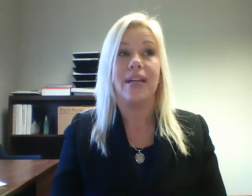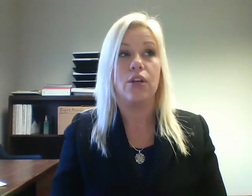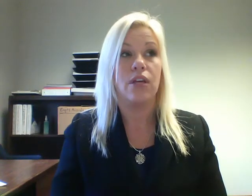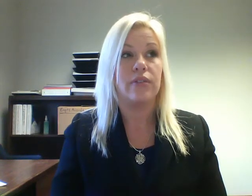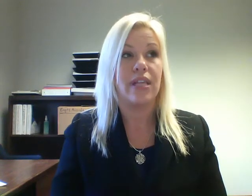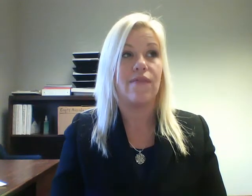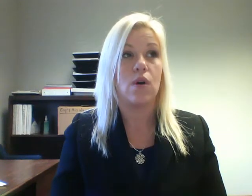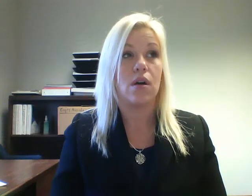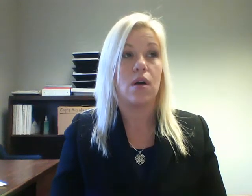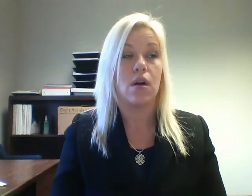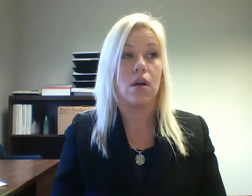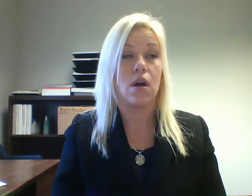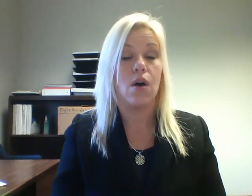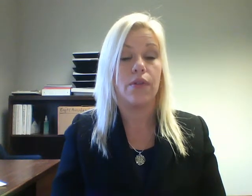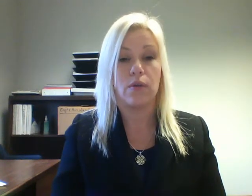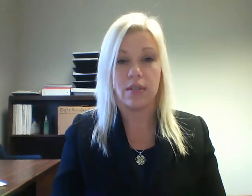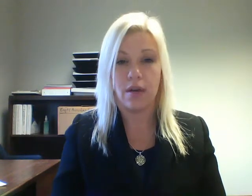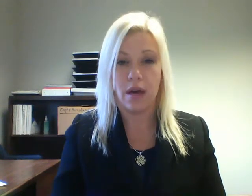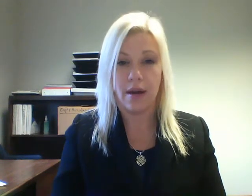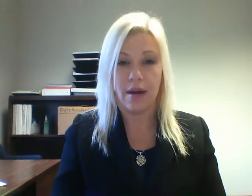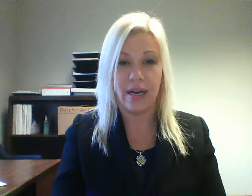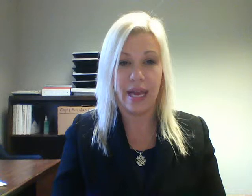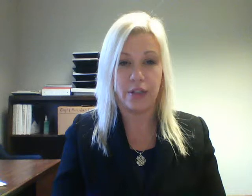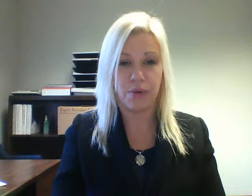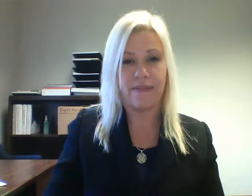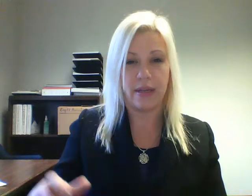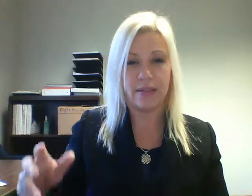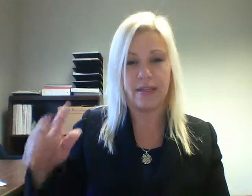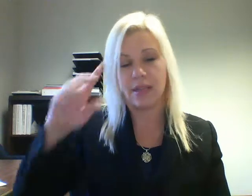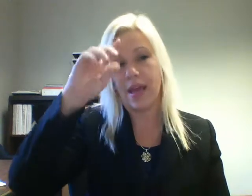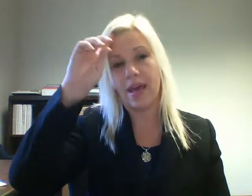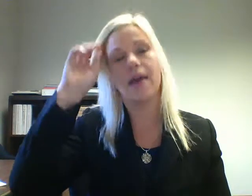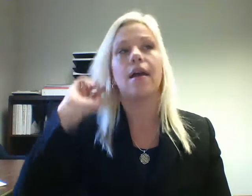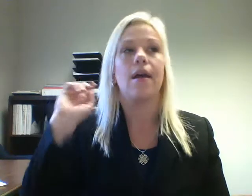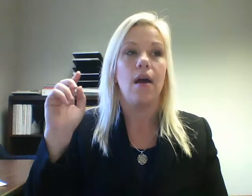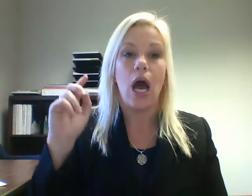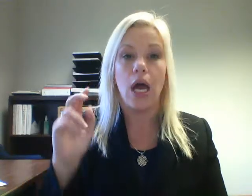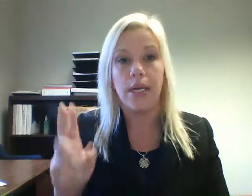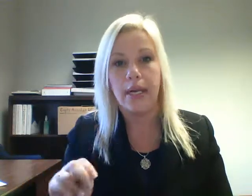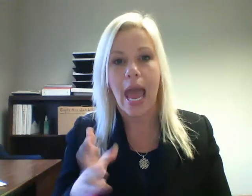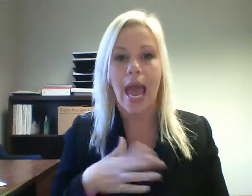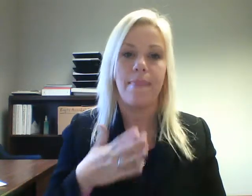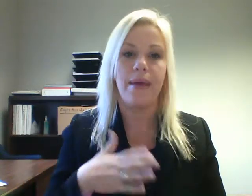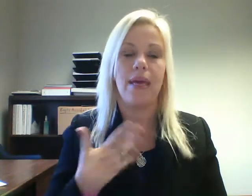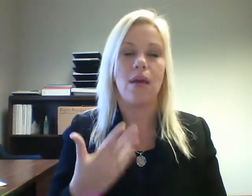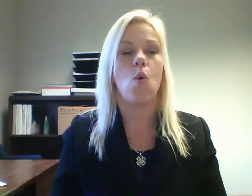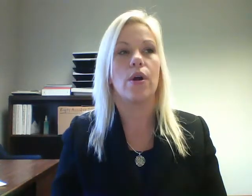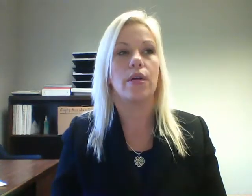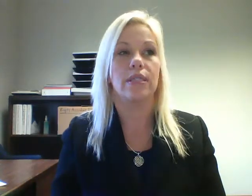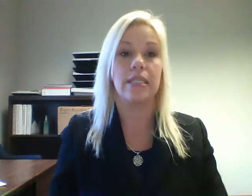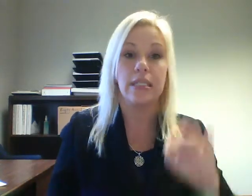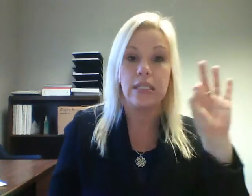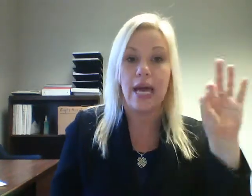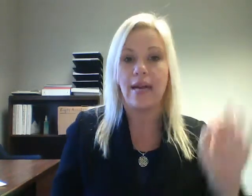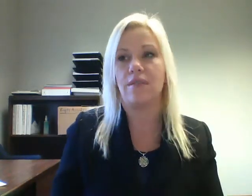you can use that for all those negation prefixes like unhappy or